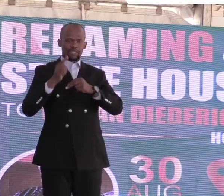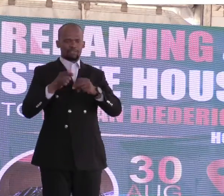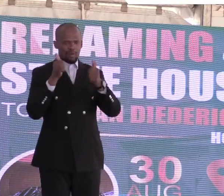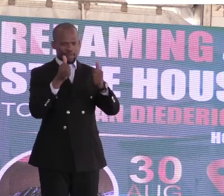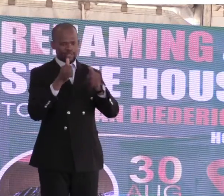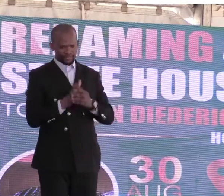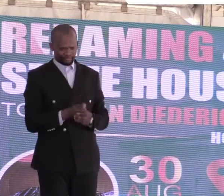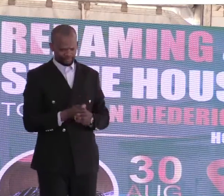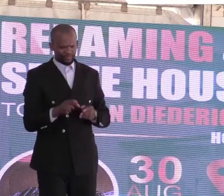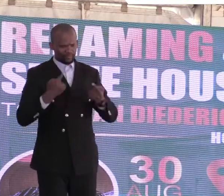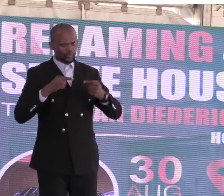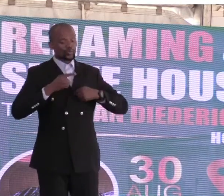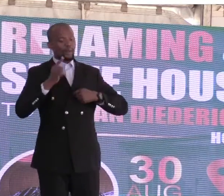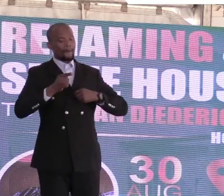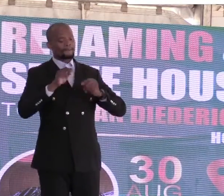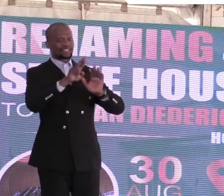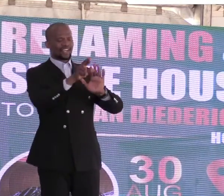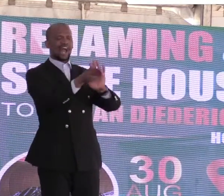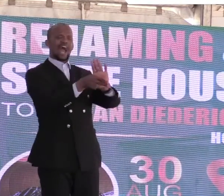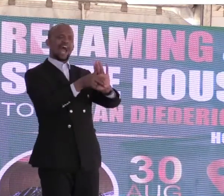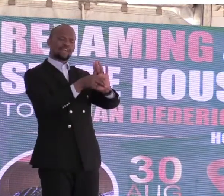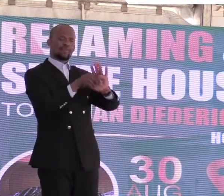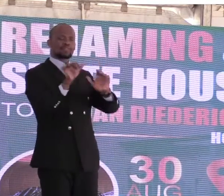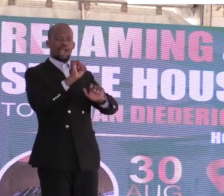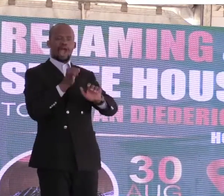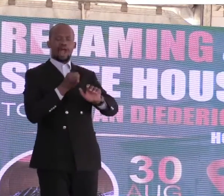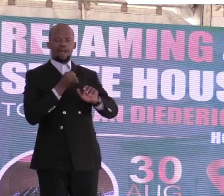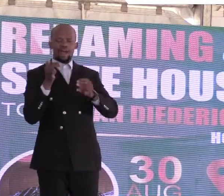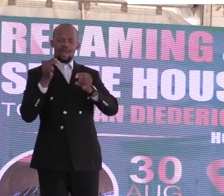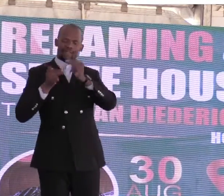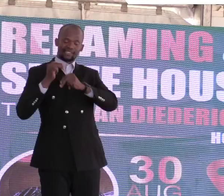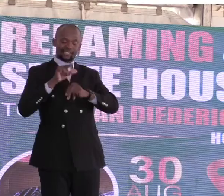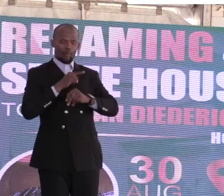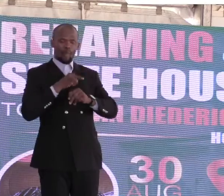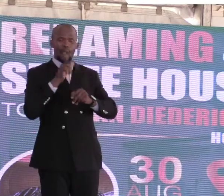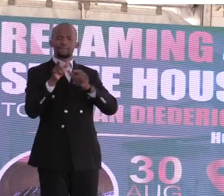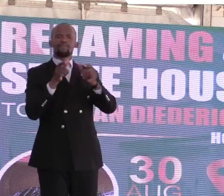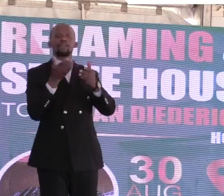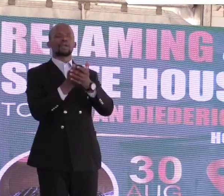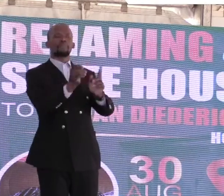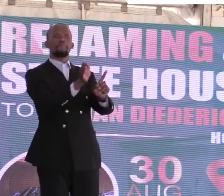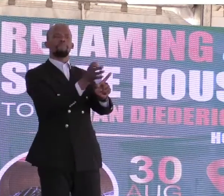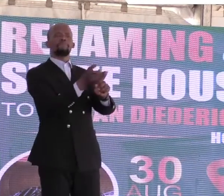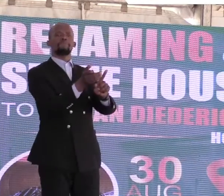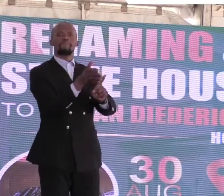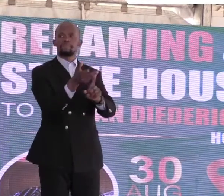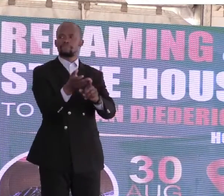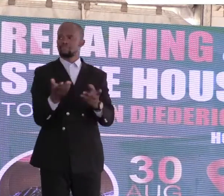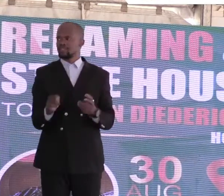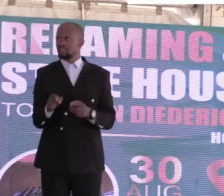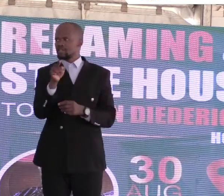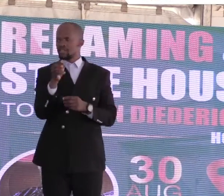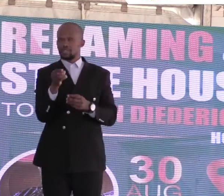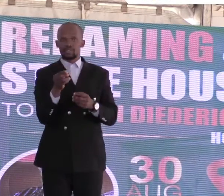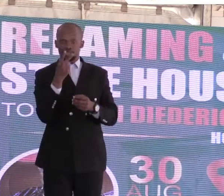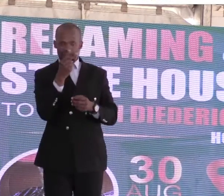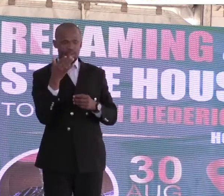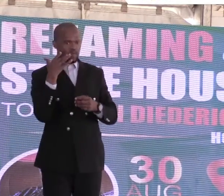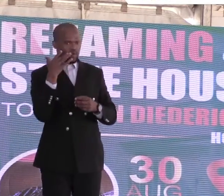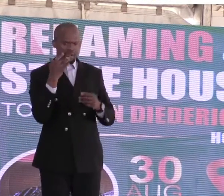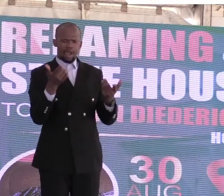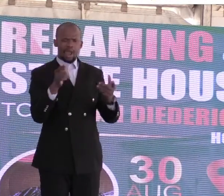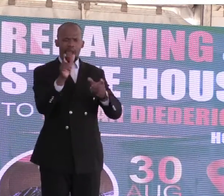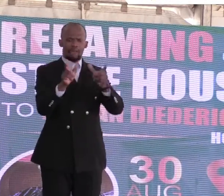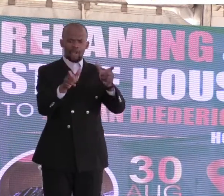we need to record our history so that no one will wipe us out. Yabona mose nomadics nazo, wherever they were, when